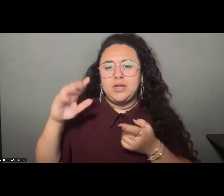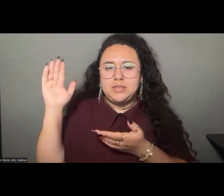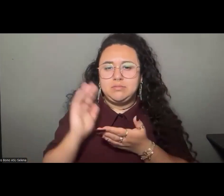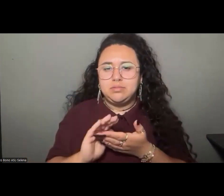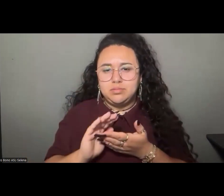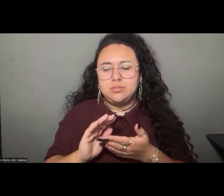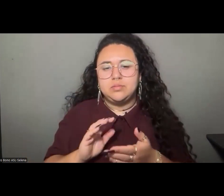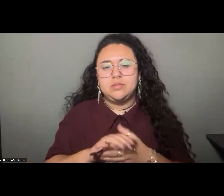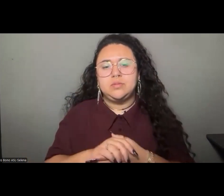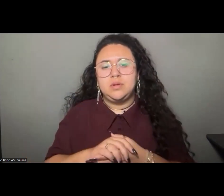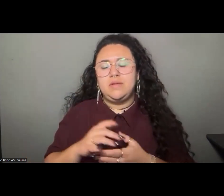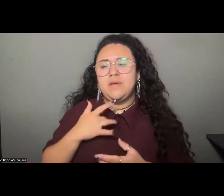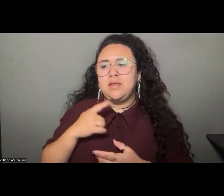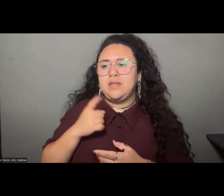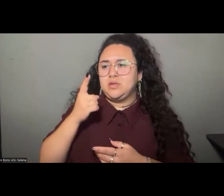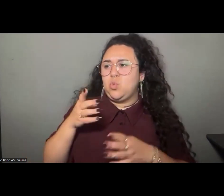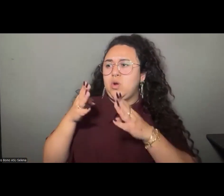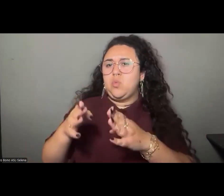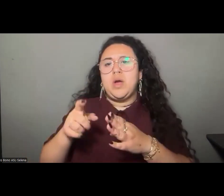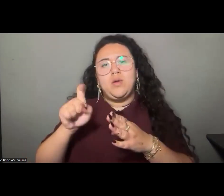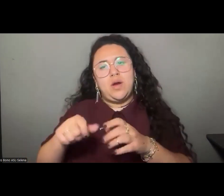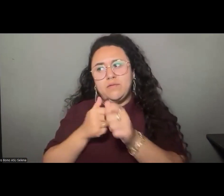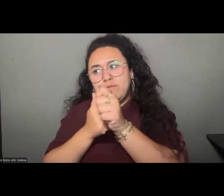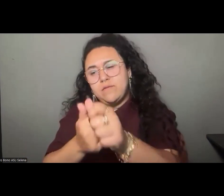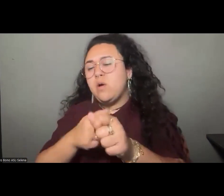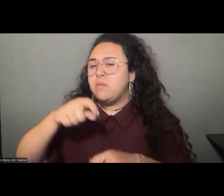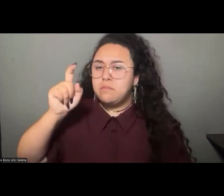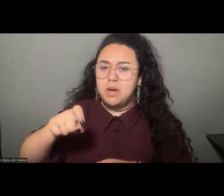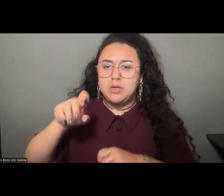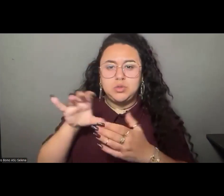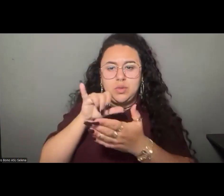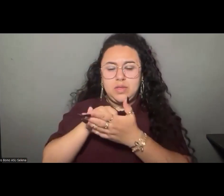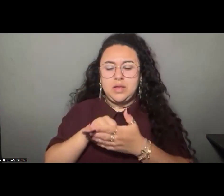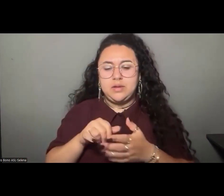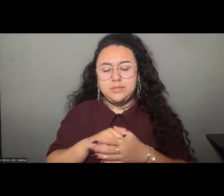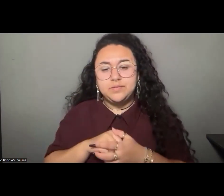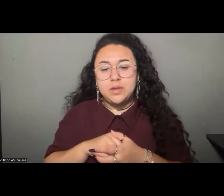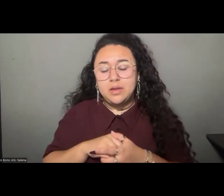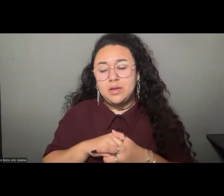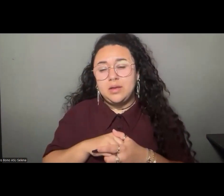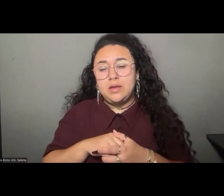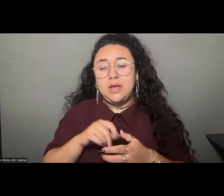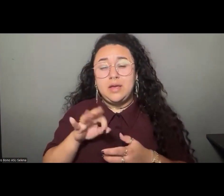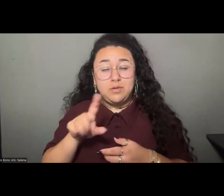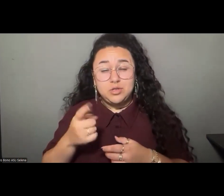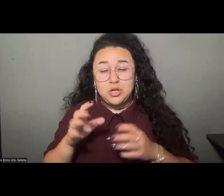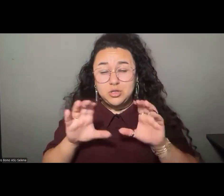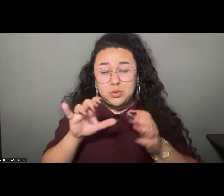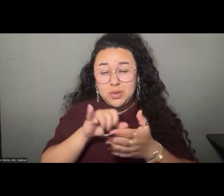it. And also that if you just do it and you tick all the check boxes, it'll just work